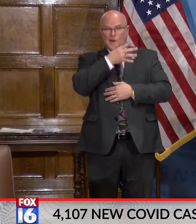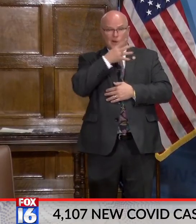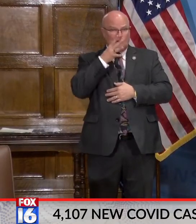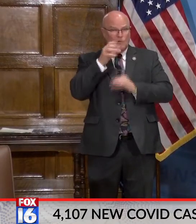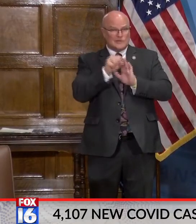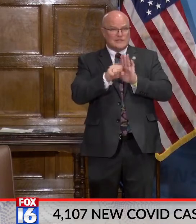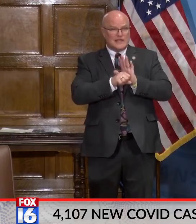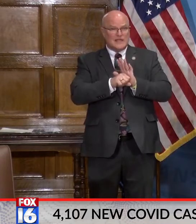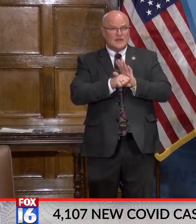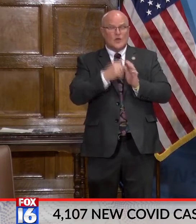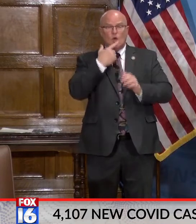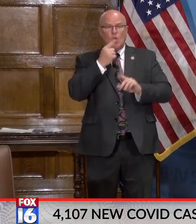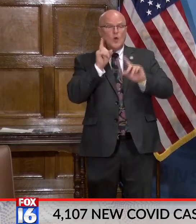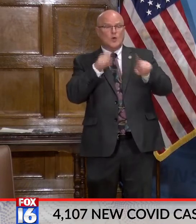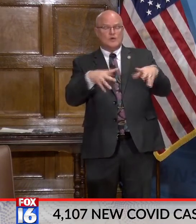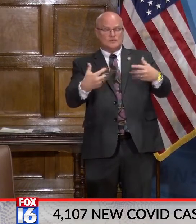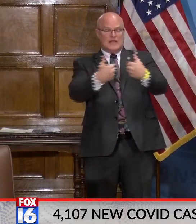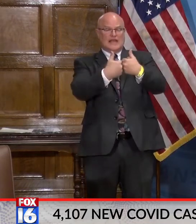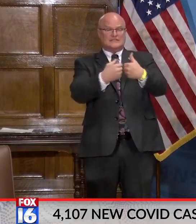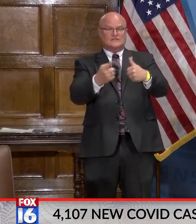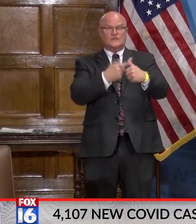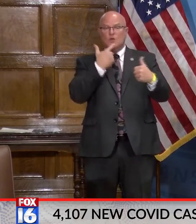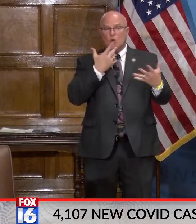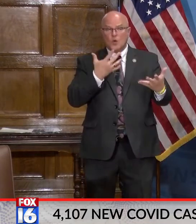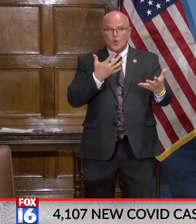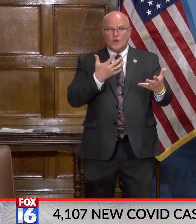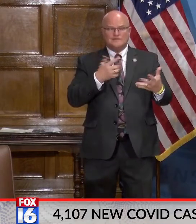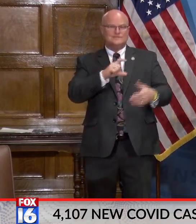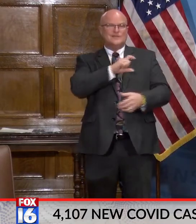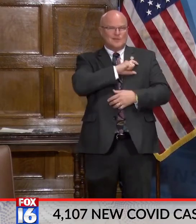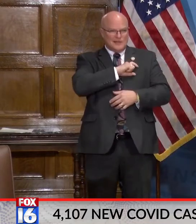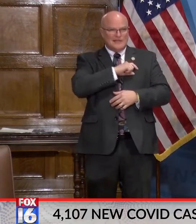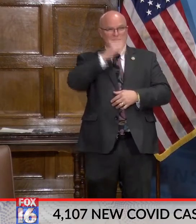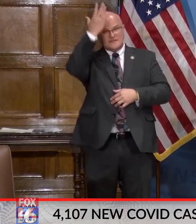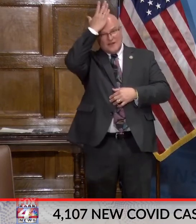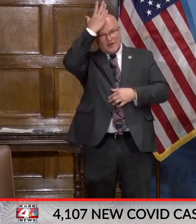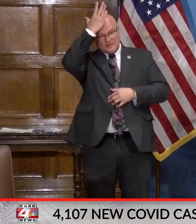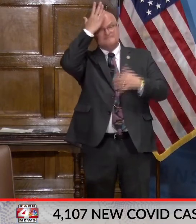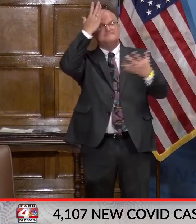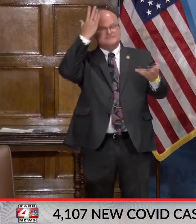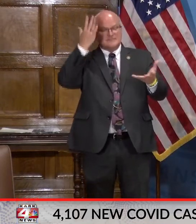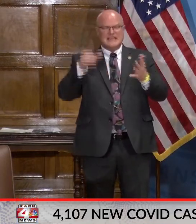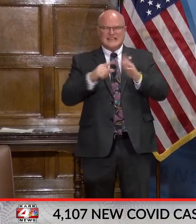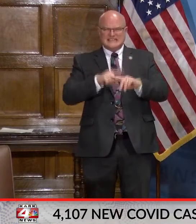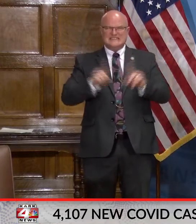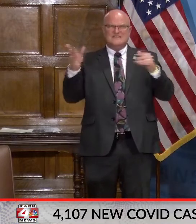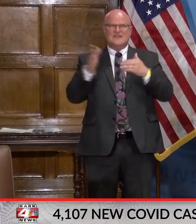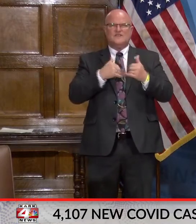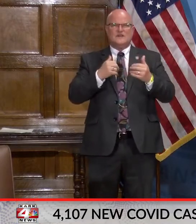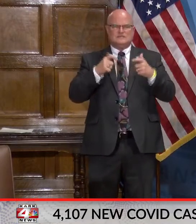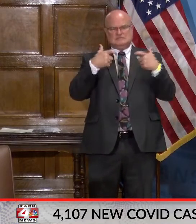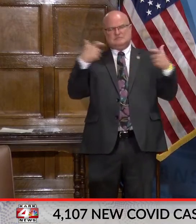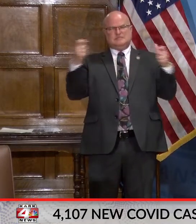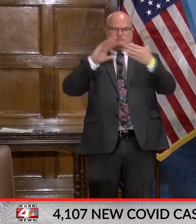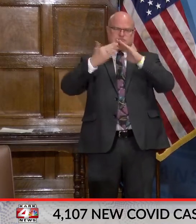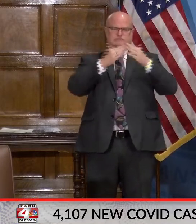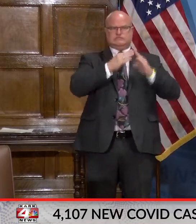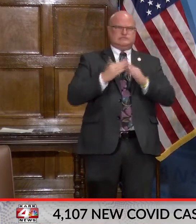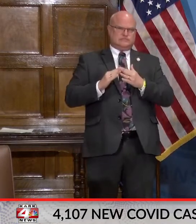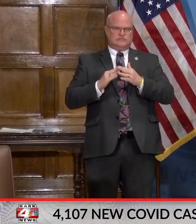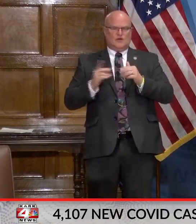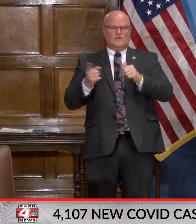gets to an accident first? It's usually the police or the fire department. So this is different from a metropolitan center where